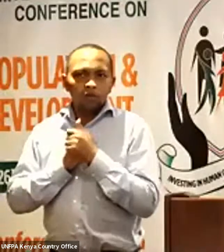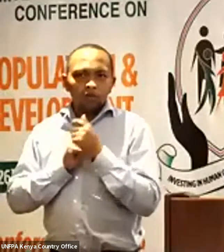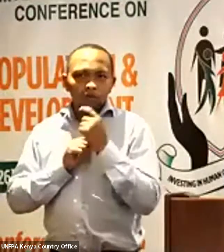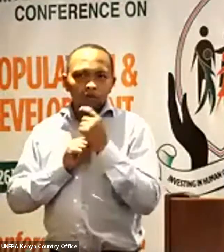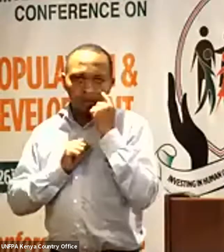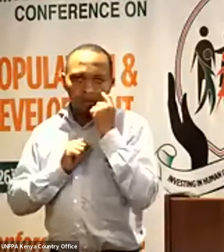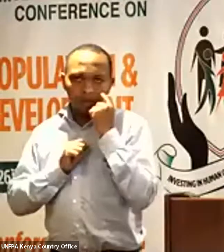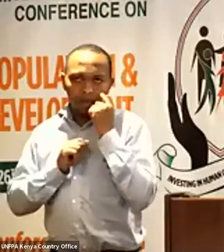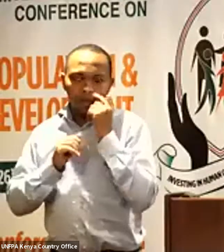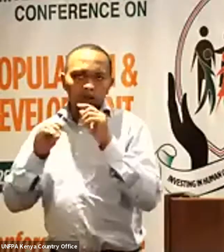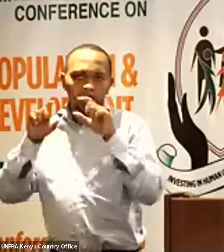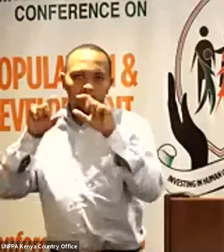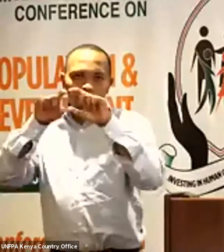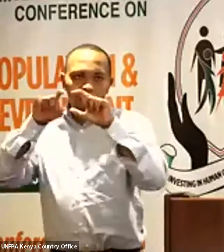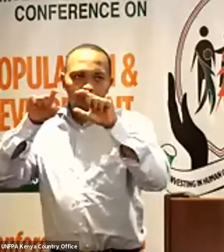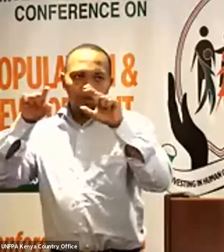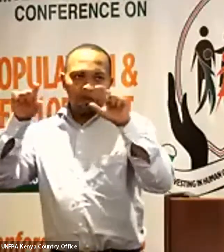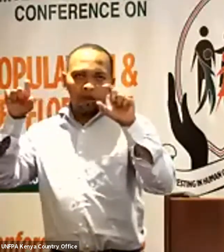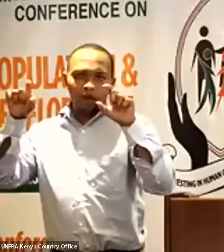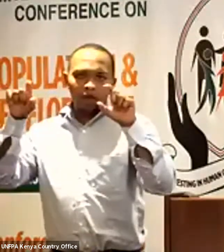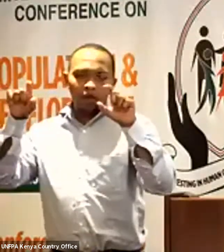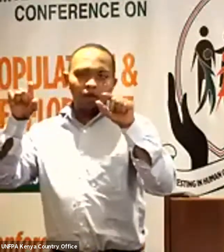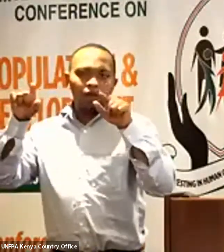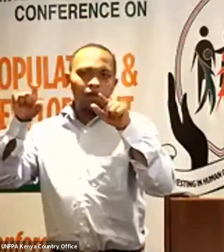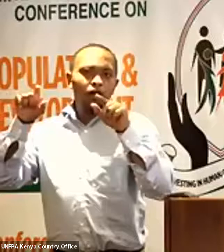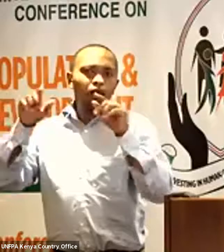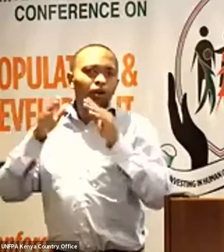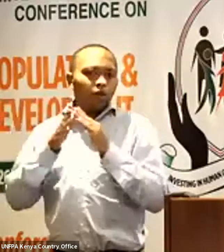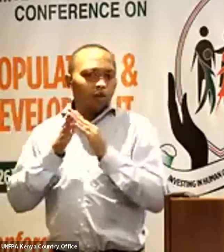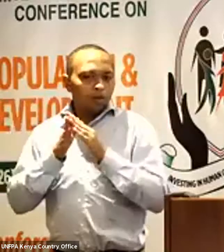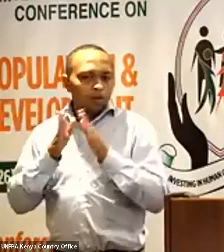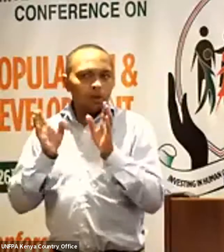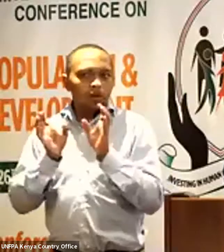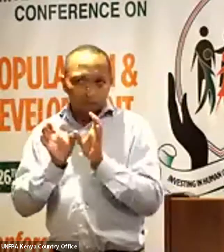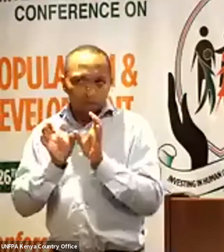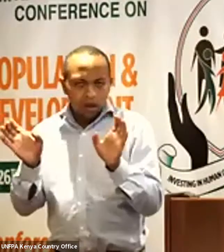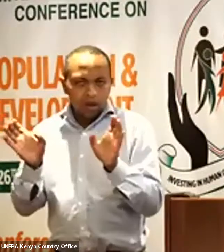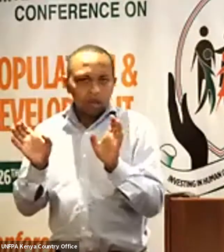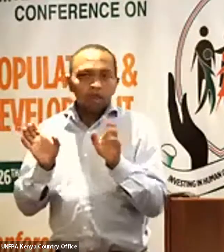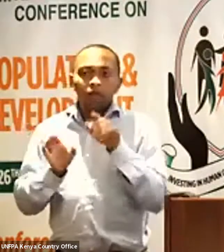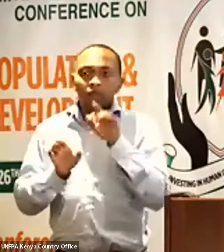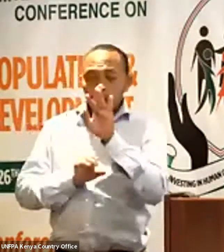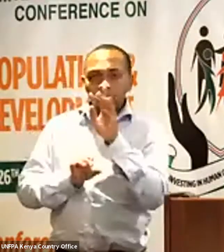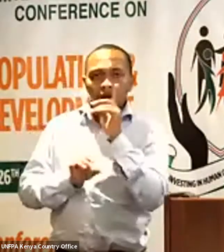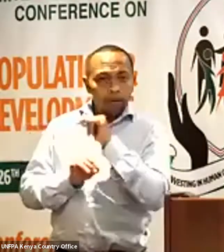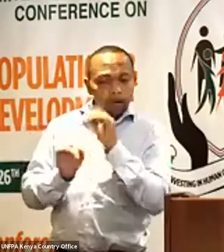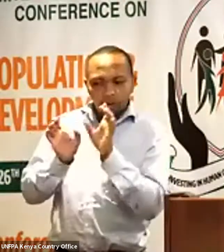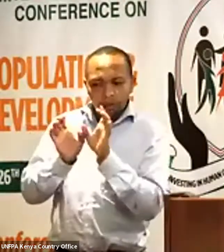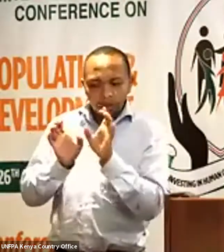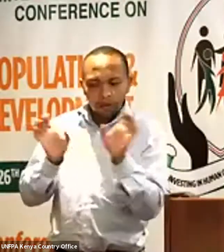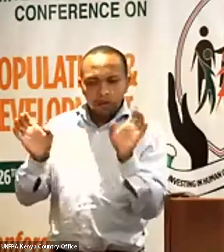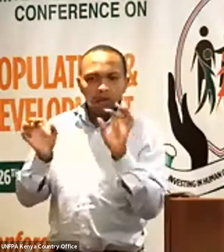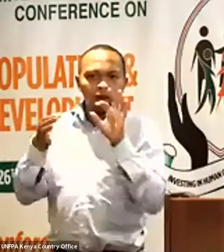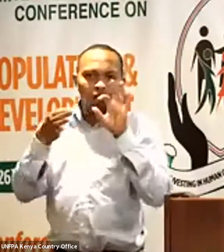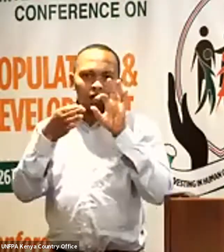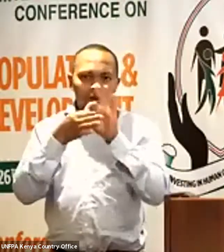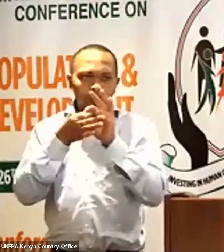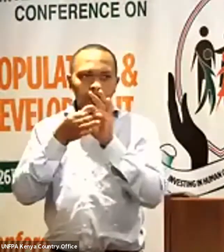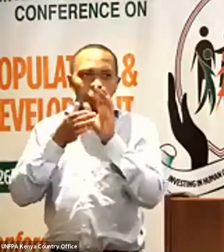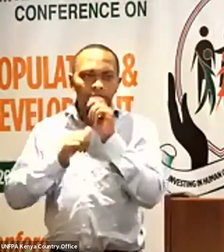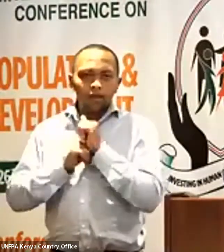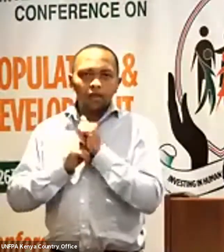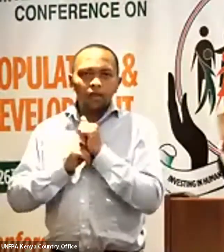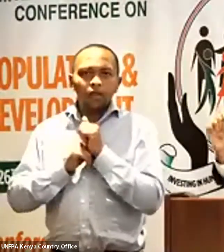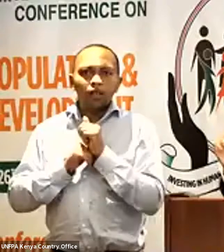going to come up there. We'll open it. Once we open the breakout sessions, you click the area that you want to join, the session that you want to join, and